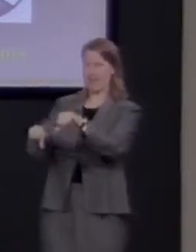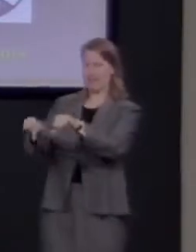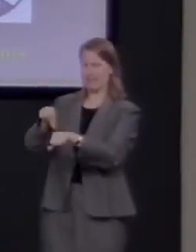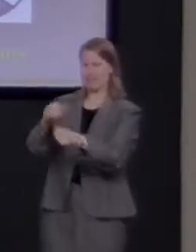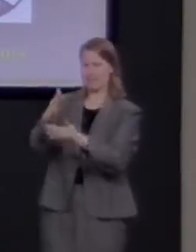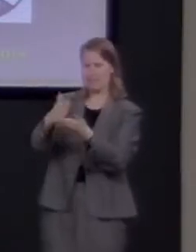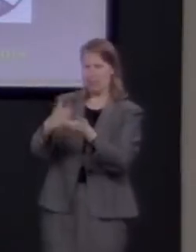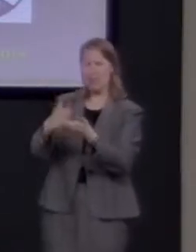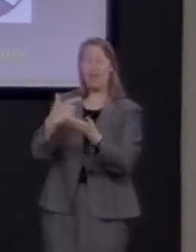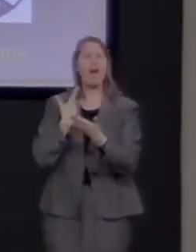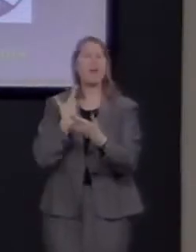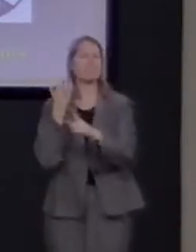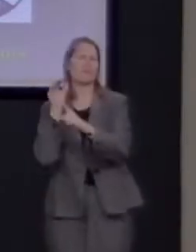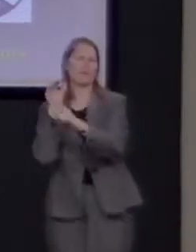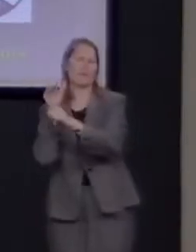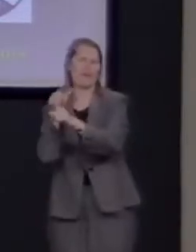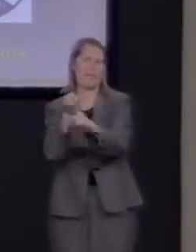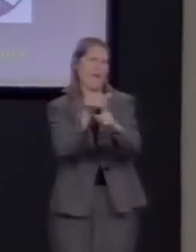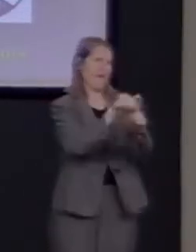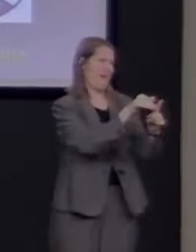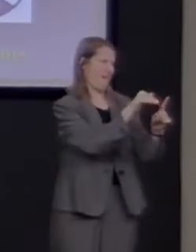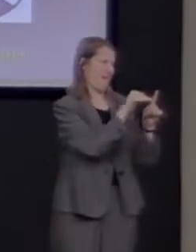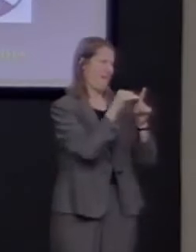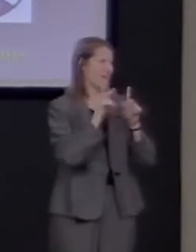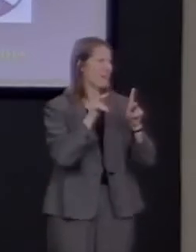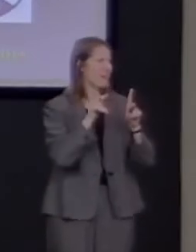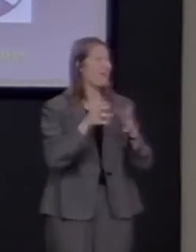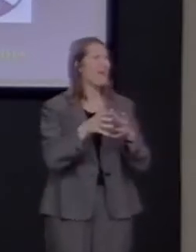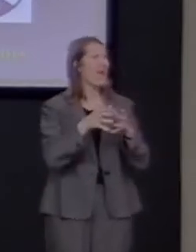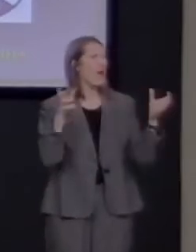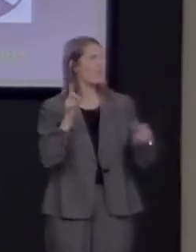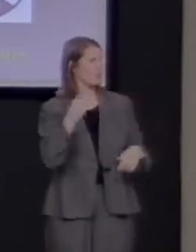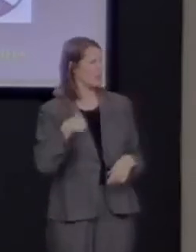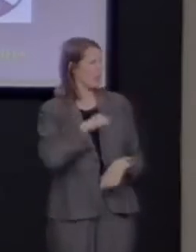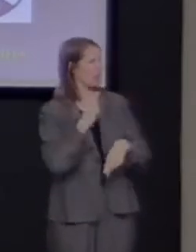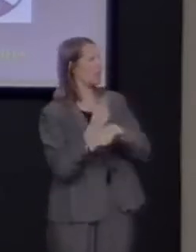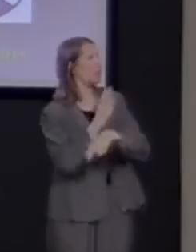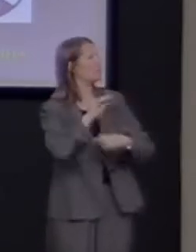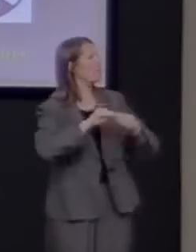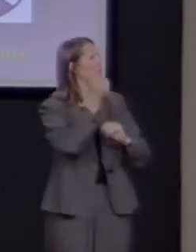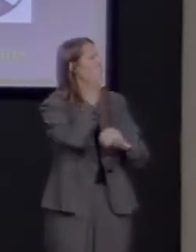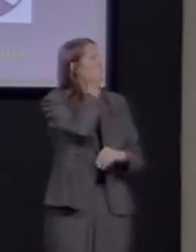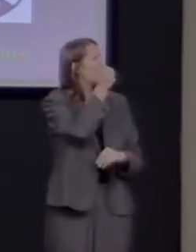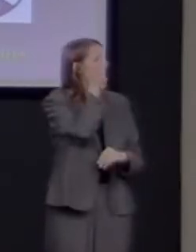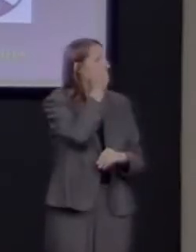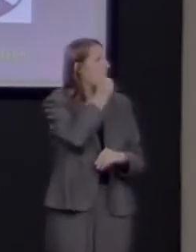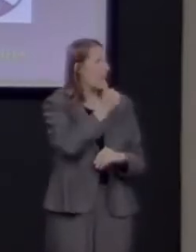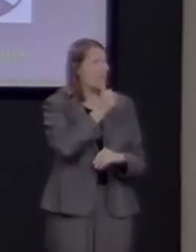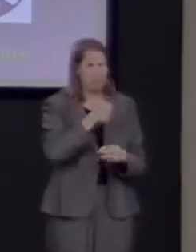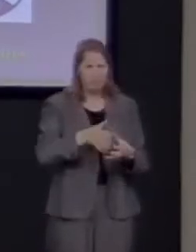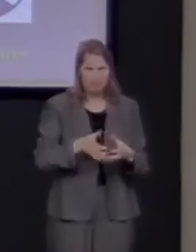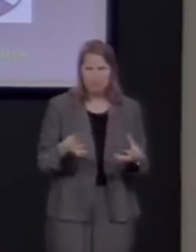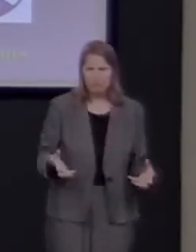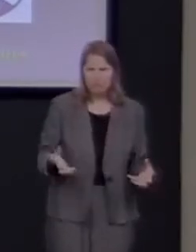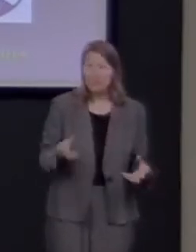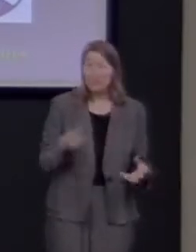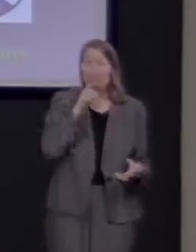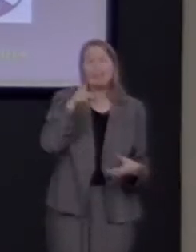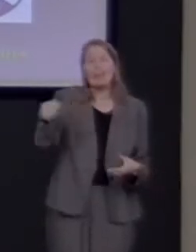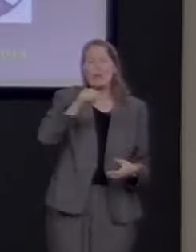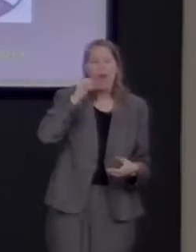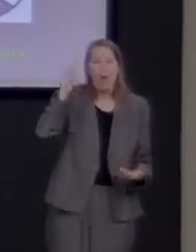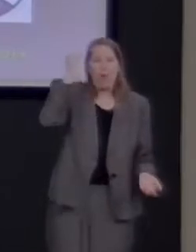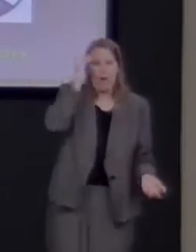to remind people just how much we use numbers in our everyday lives. It's something that we don't really